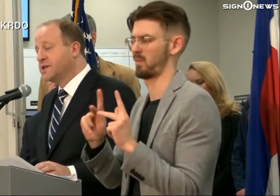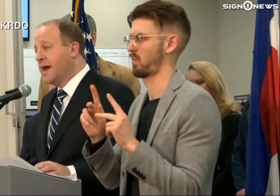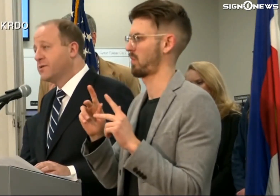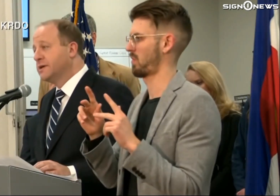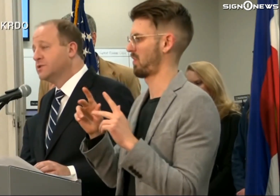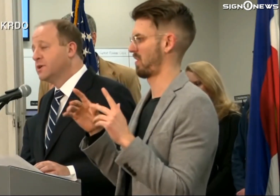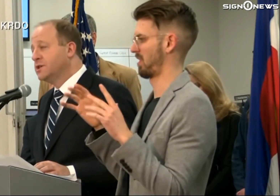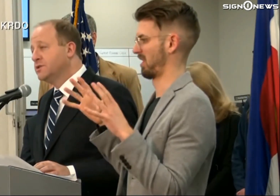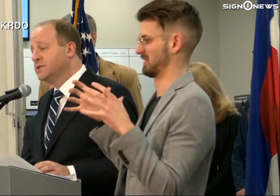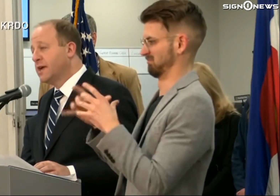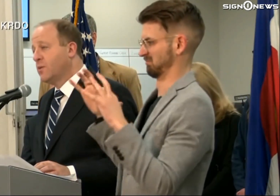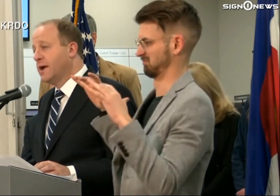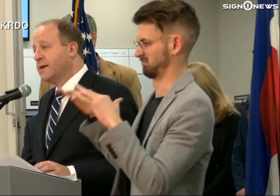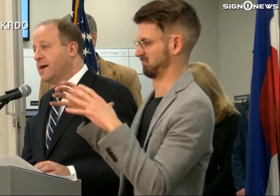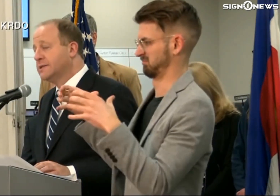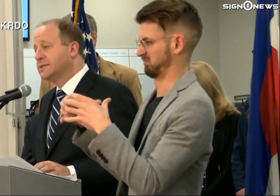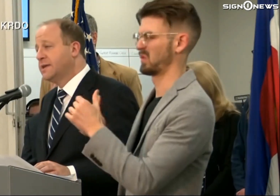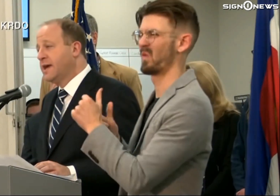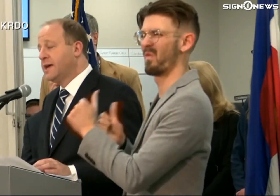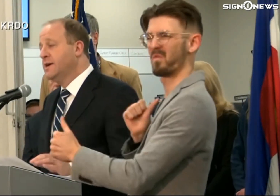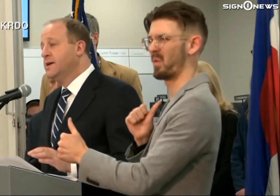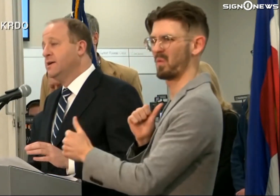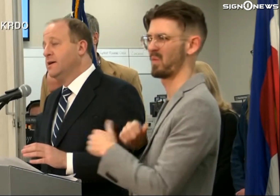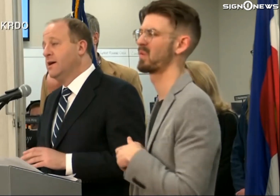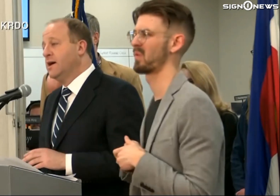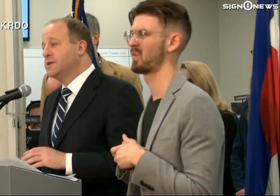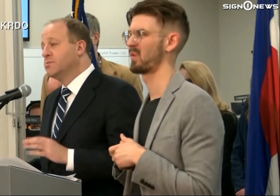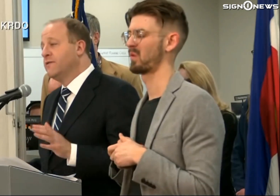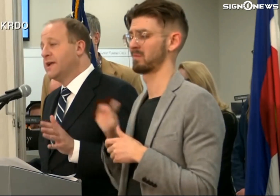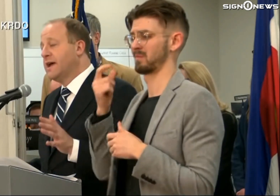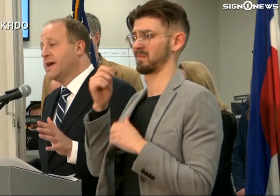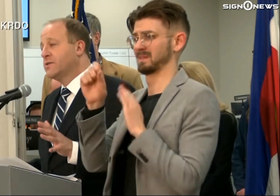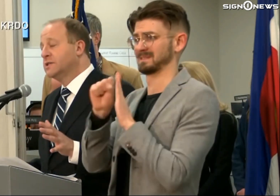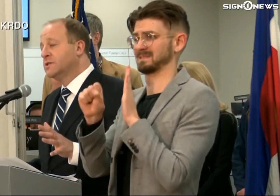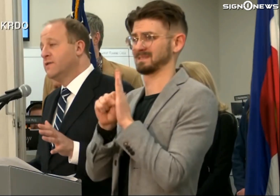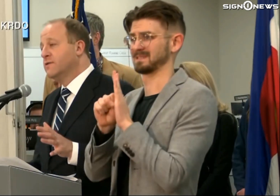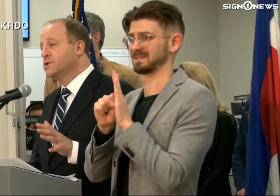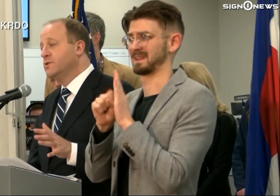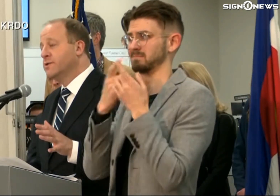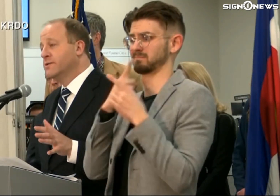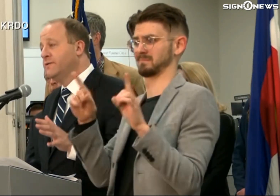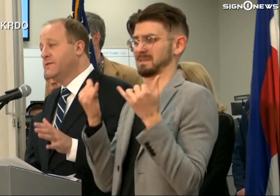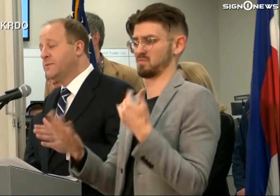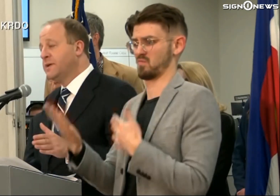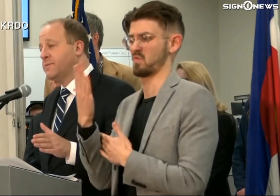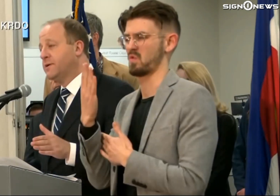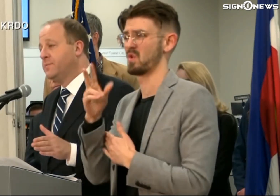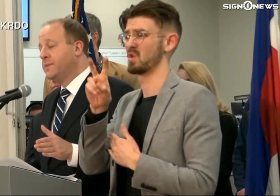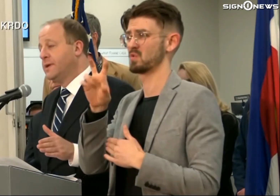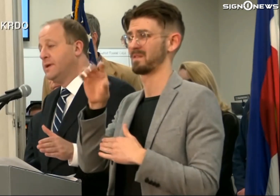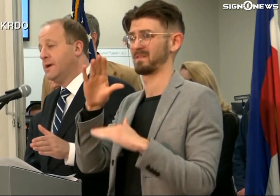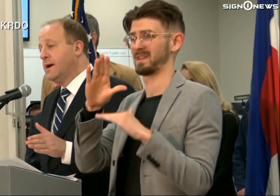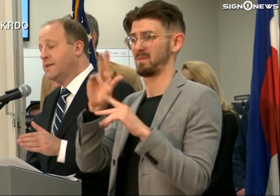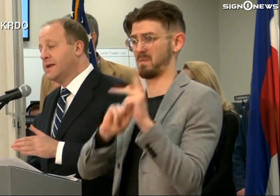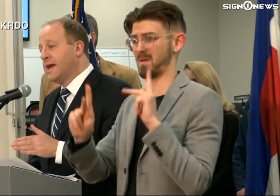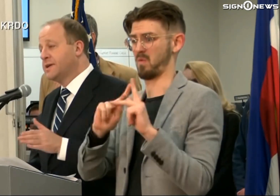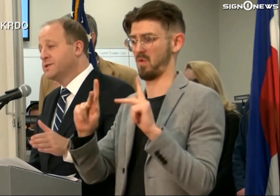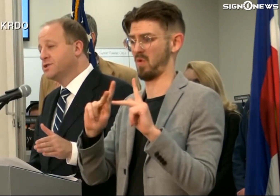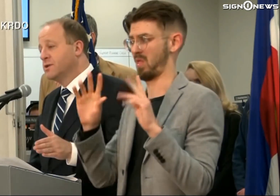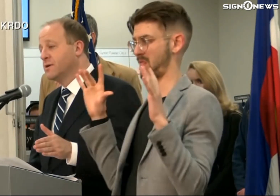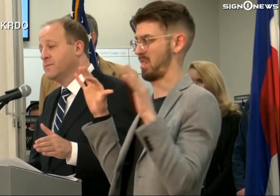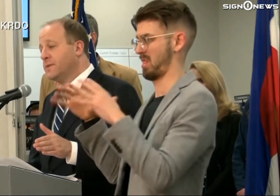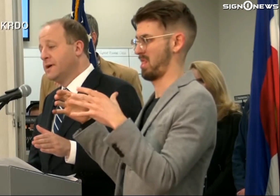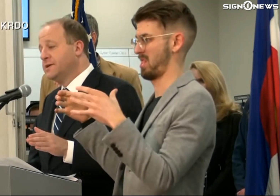avoiding large gatherings. We issued statewide guidance today to prevent gatherings of over 250 people that